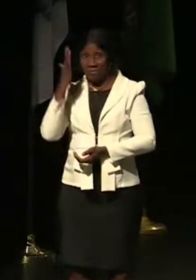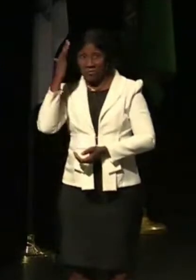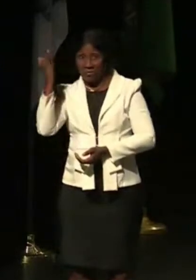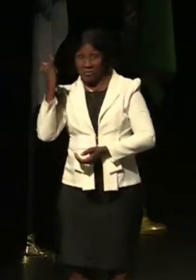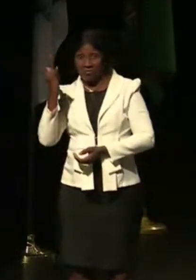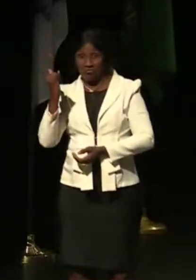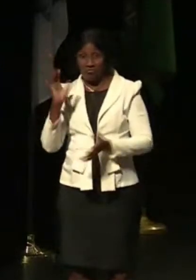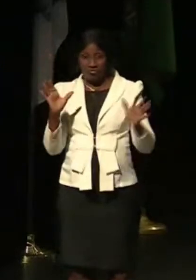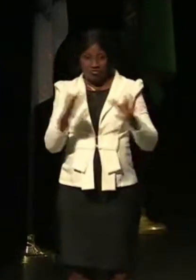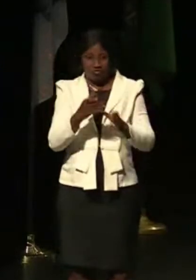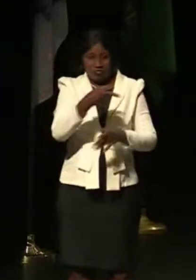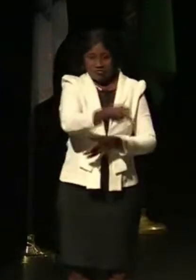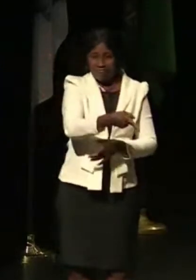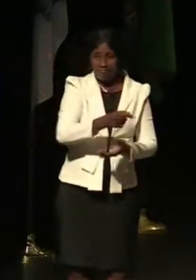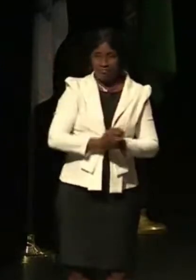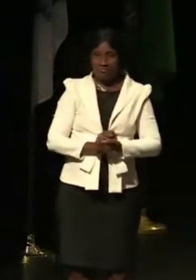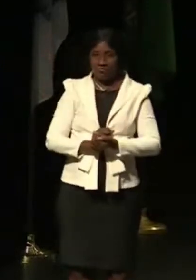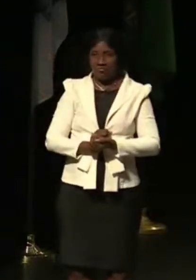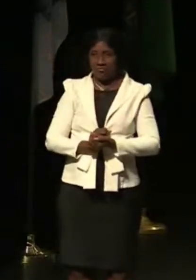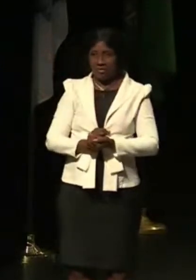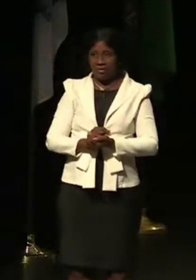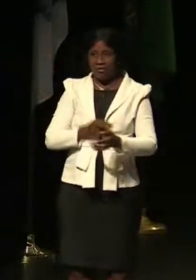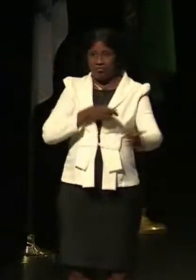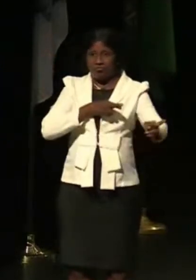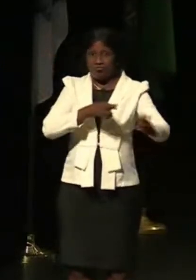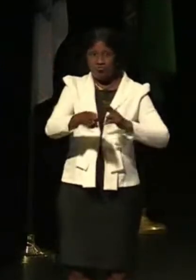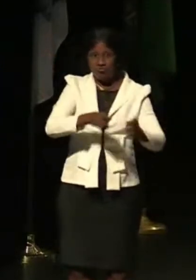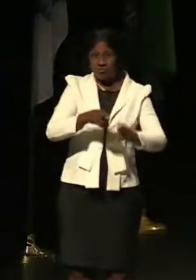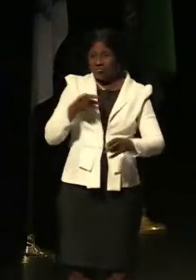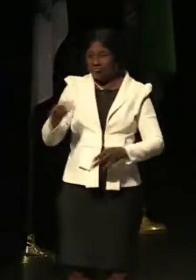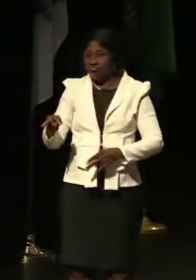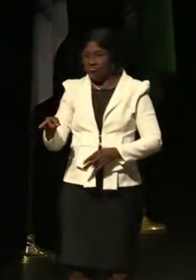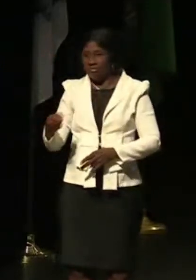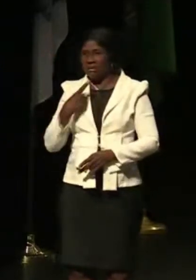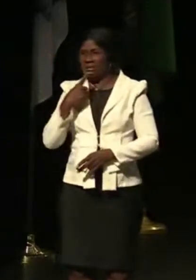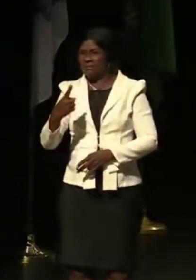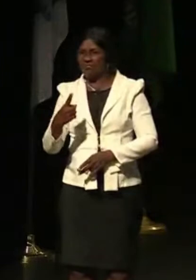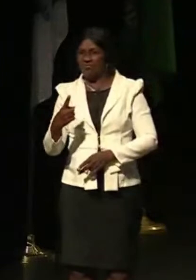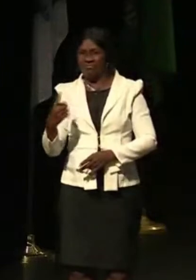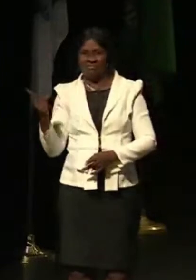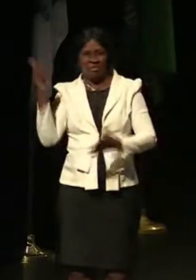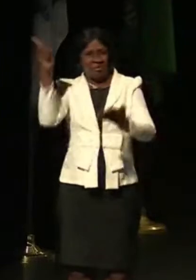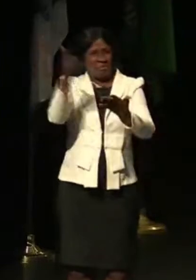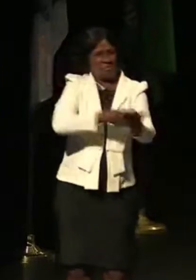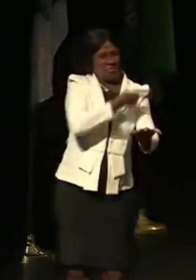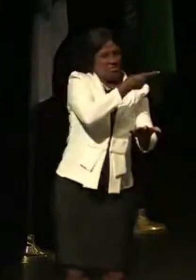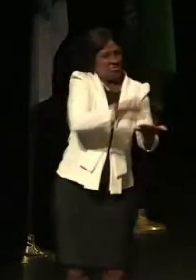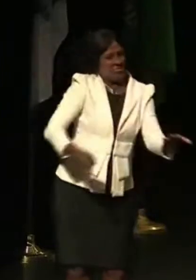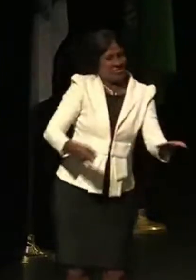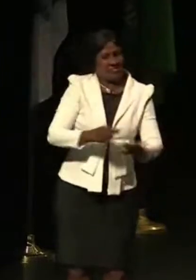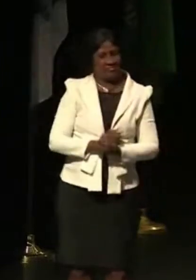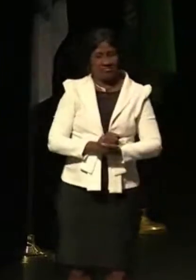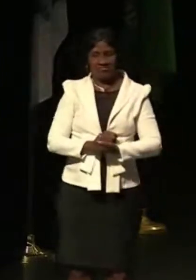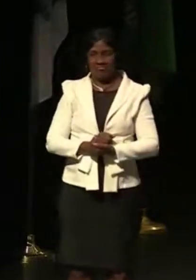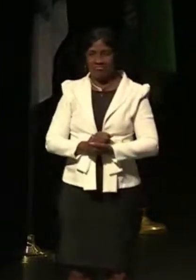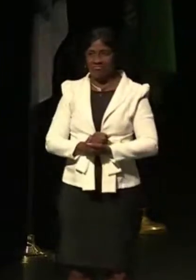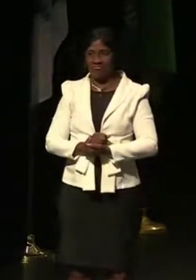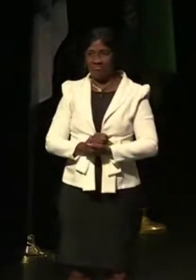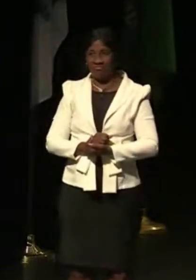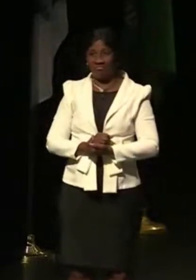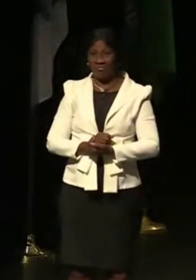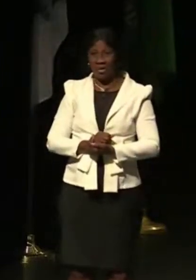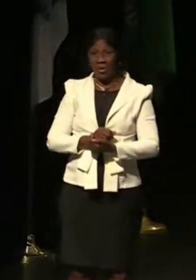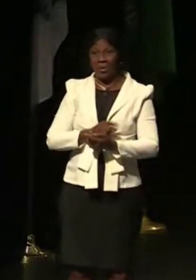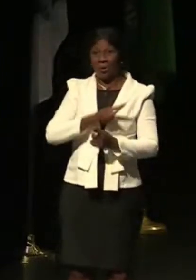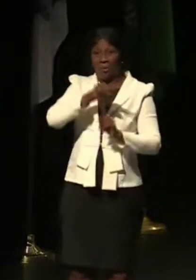tribe, when they're in power, the other tribe think they're doing a terrible job. But their tribe think they're doing really well. And the other